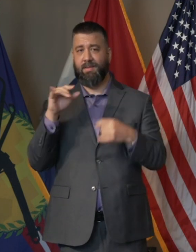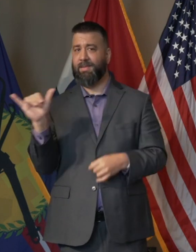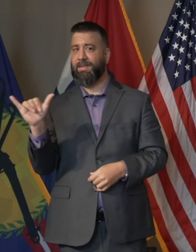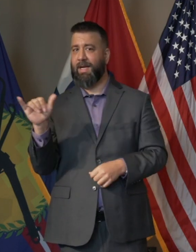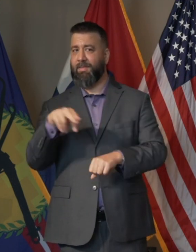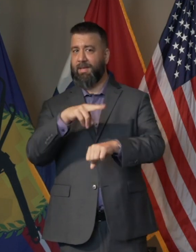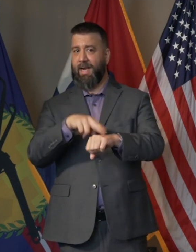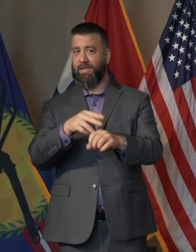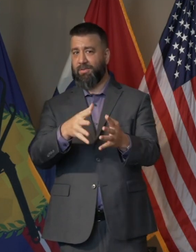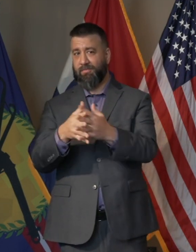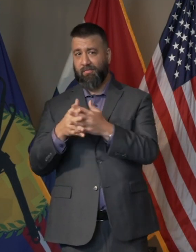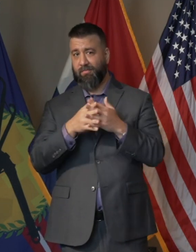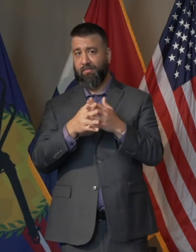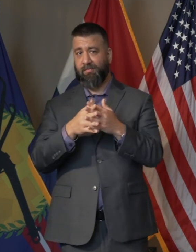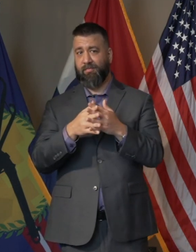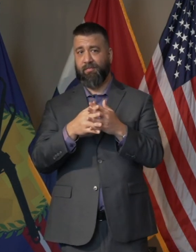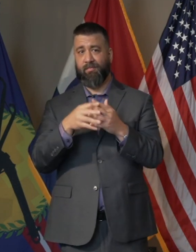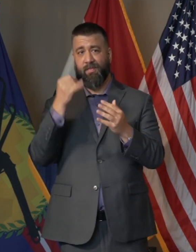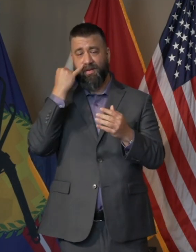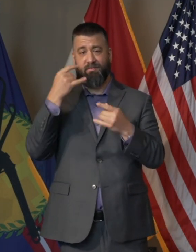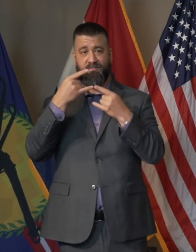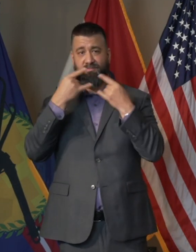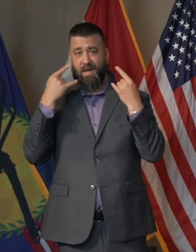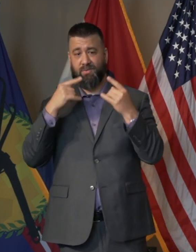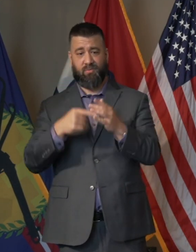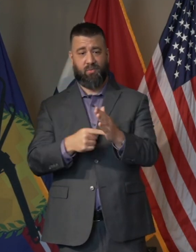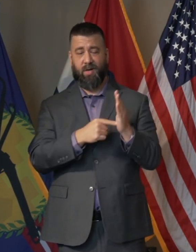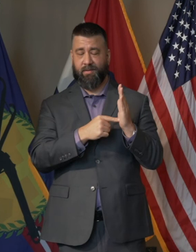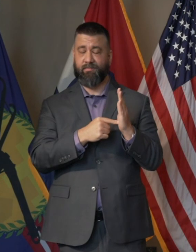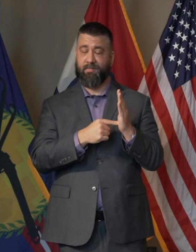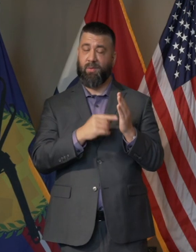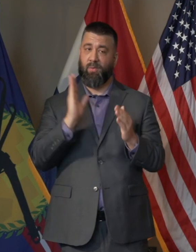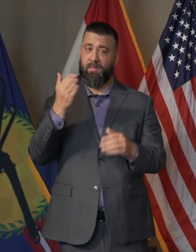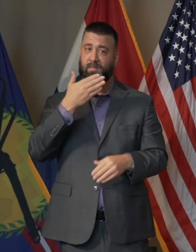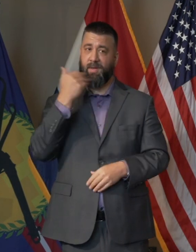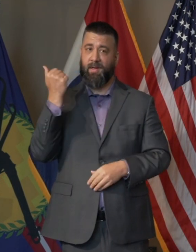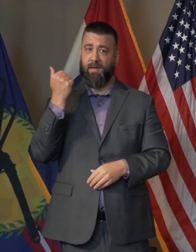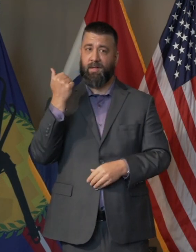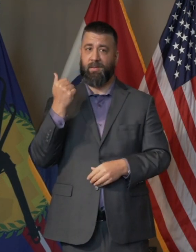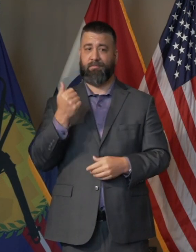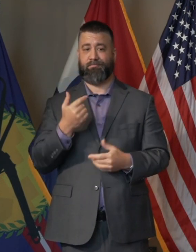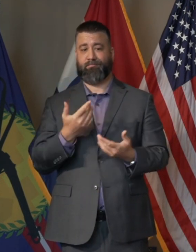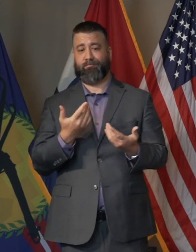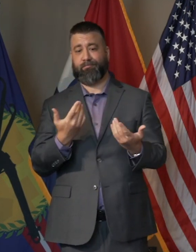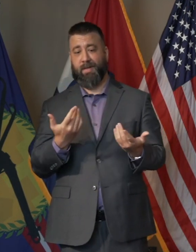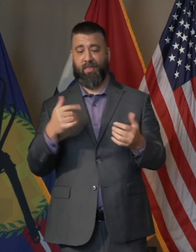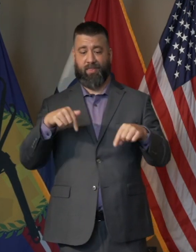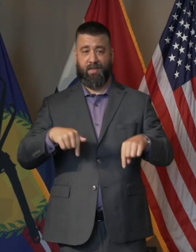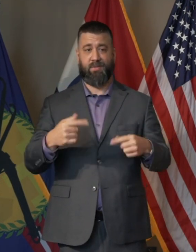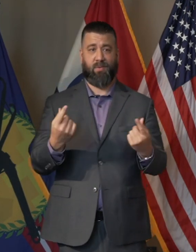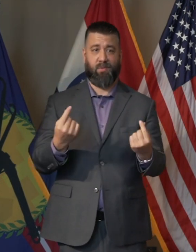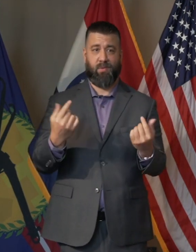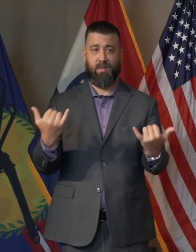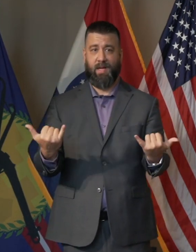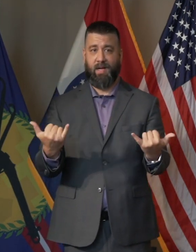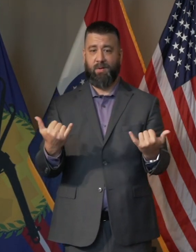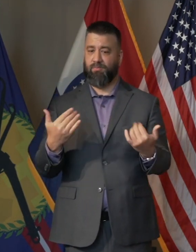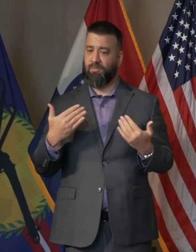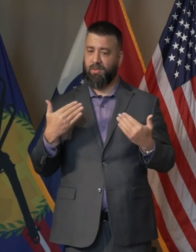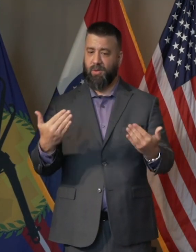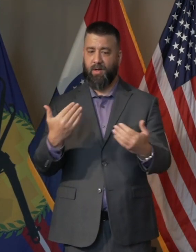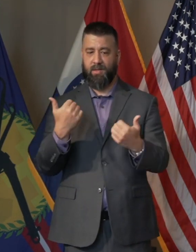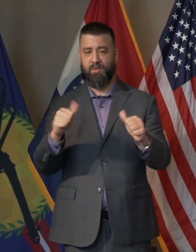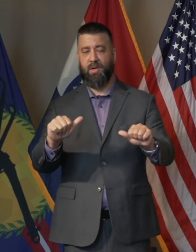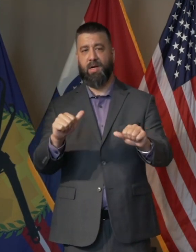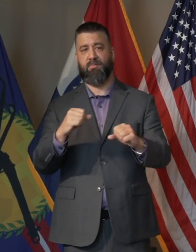if we had a national plan to respond to this virus, but this is where we are, and we're going to move forward with the resources we have to try and protect the